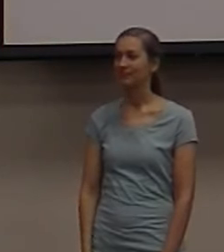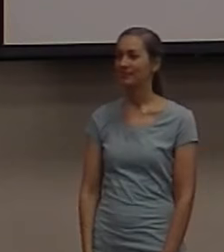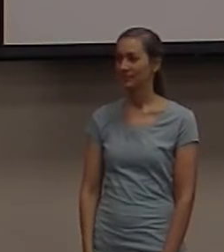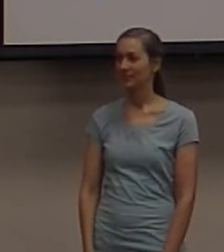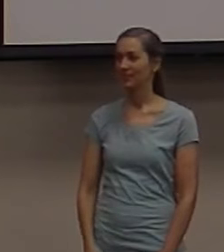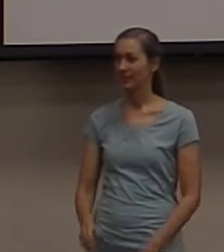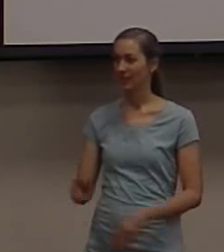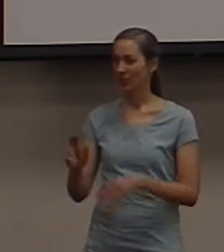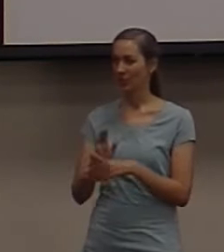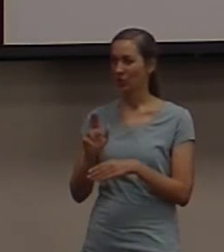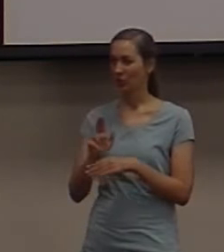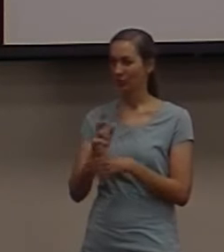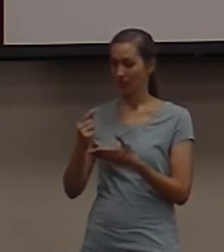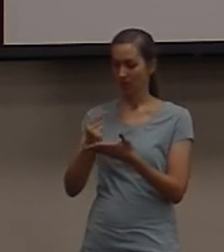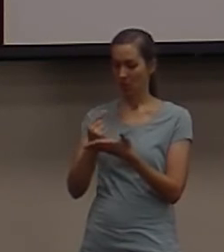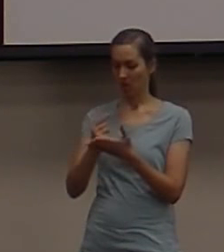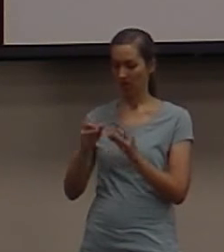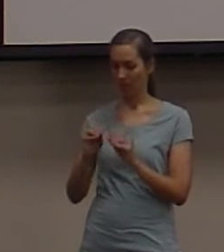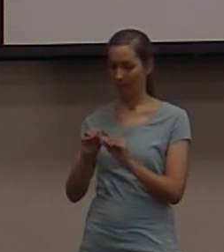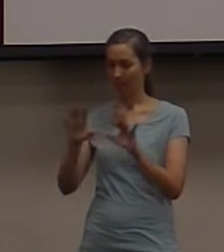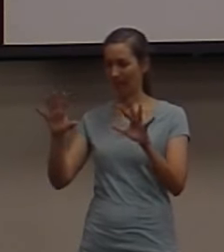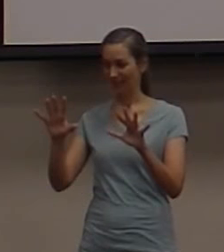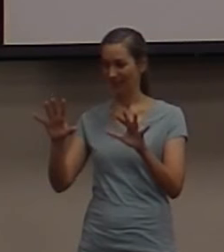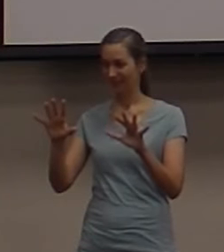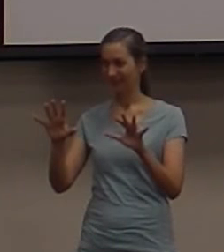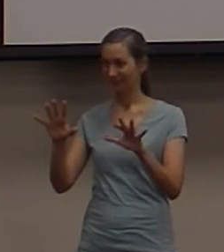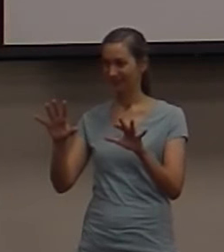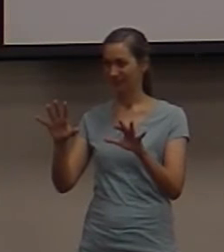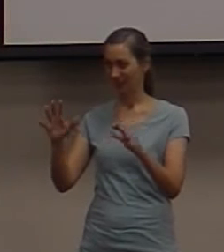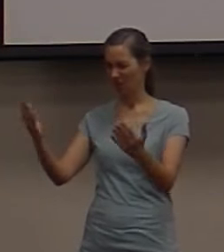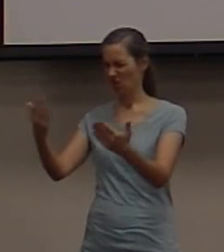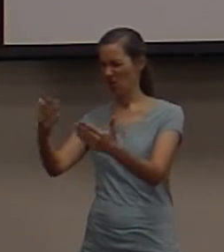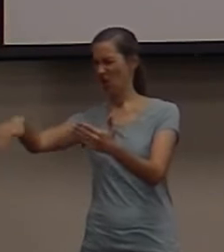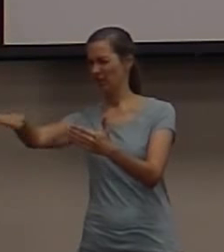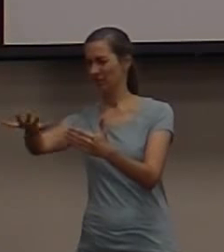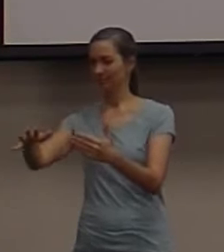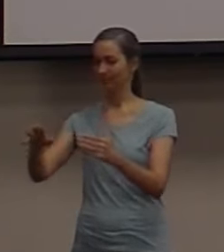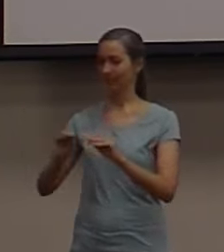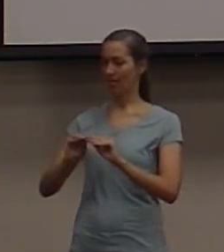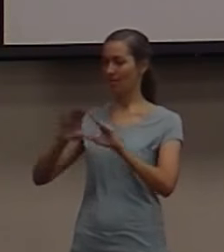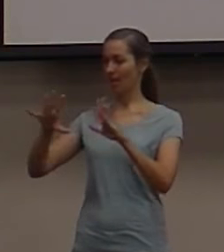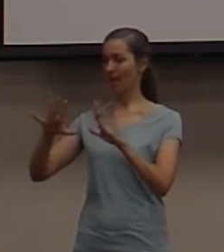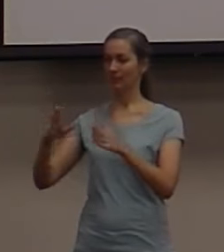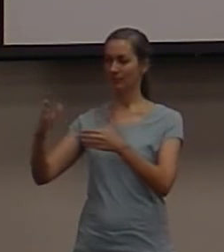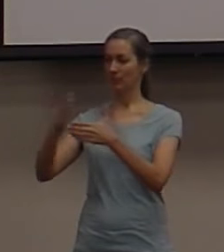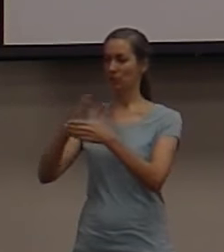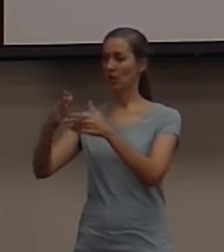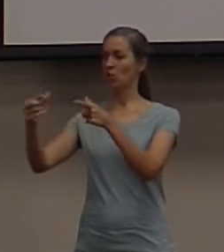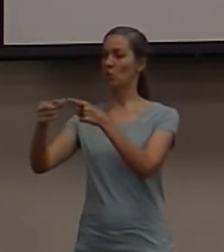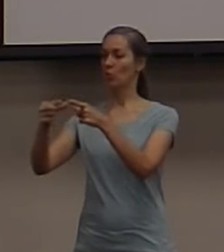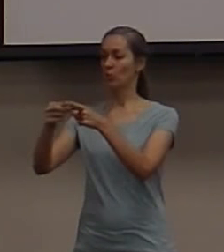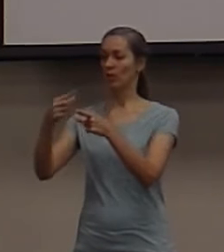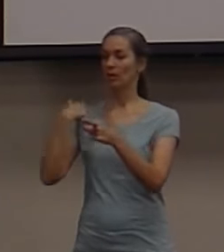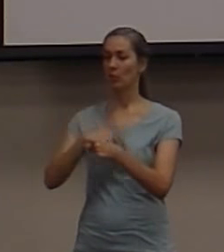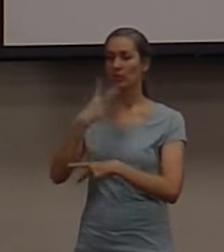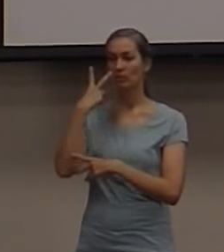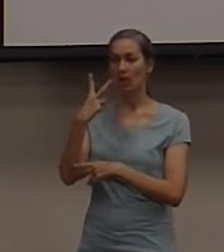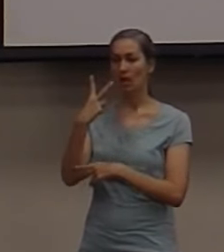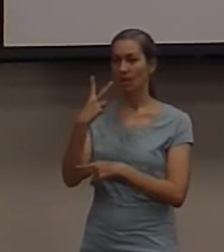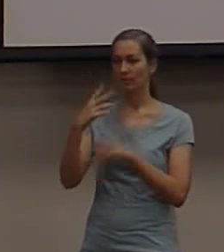that light of the gospel in the midst of darkness to share that word. And we saw 400 plus people